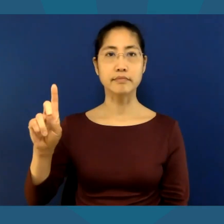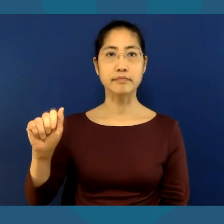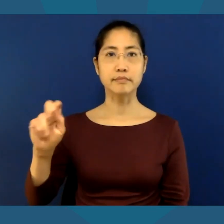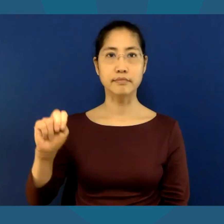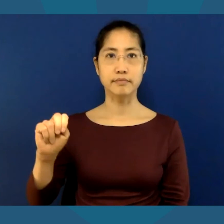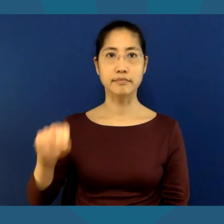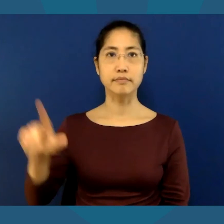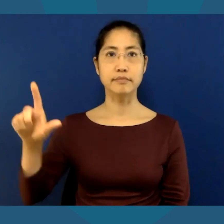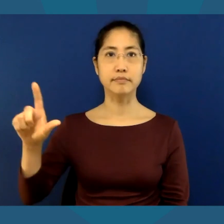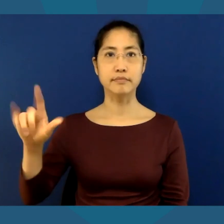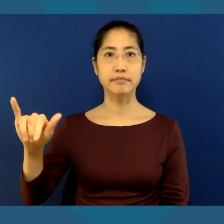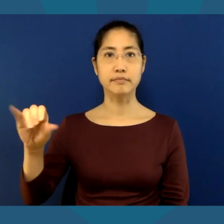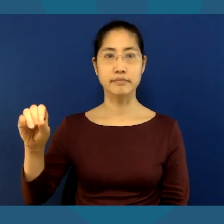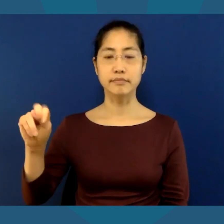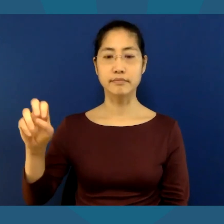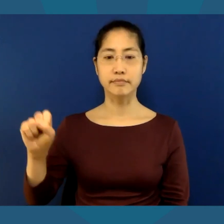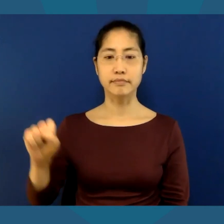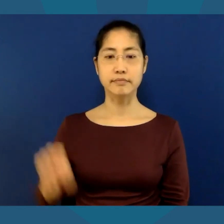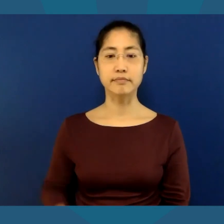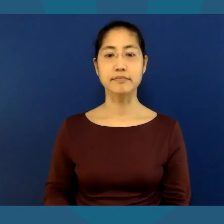Brendan Lyons.